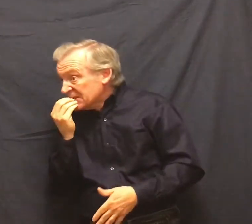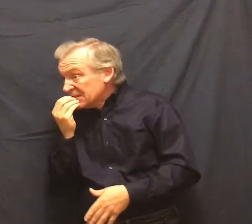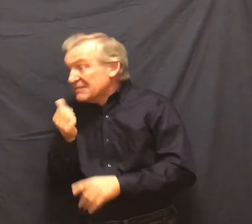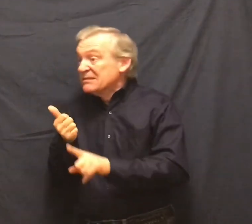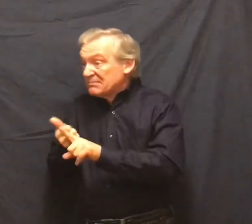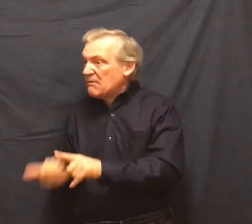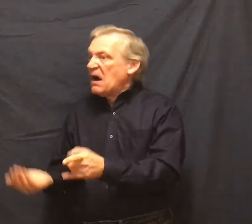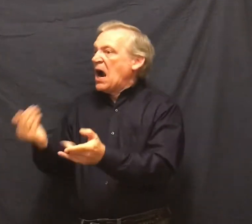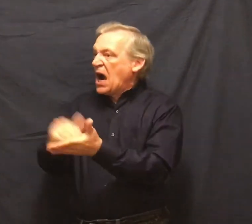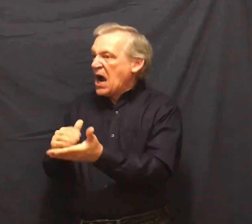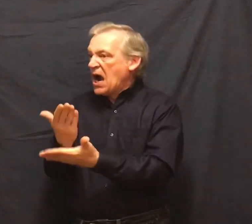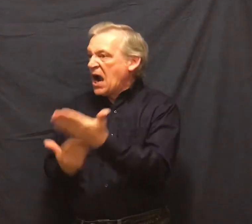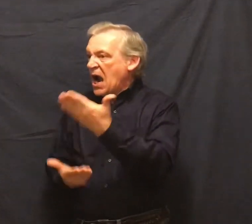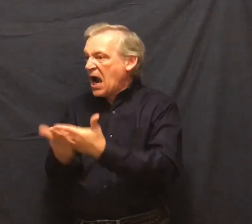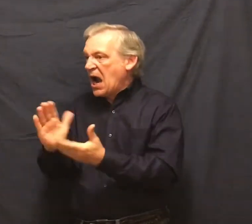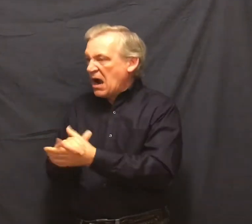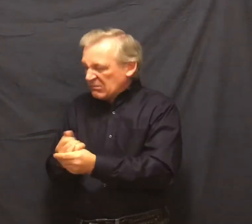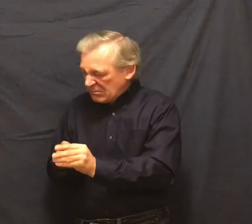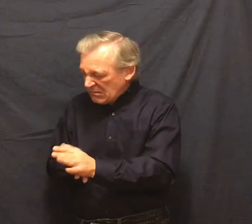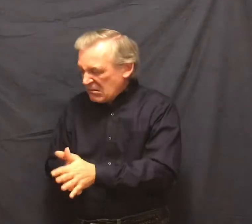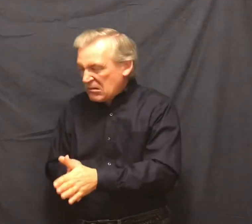"Then how come he got graybacks?"